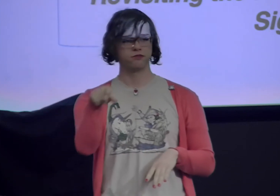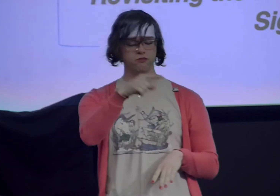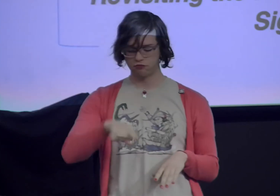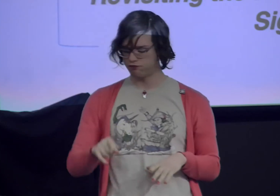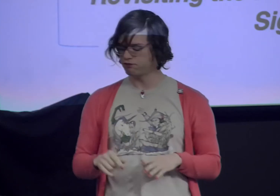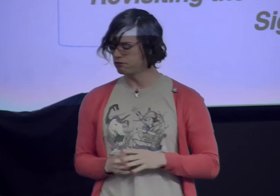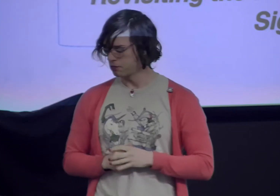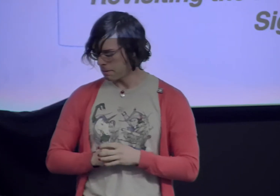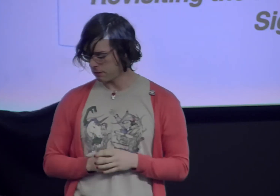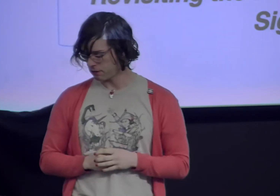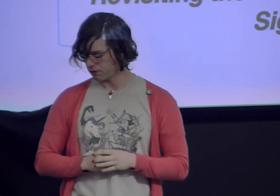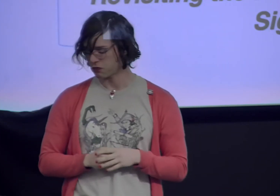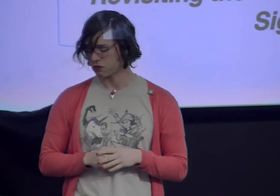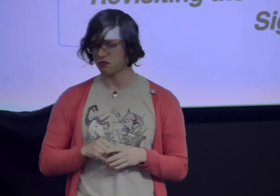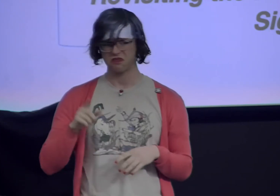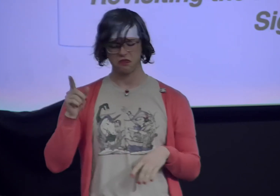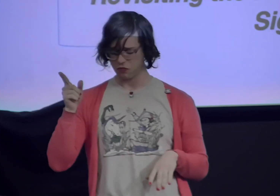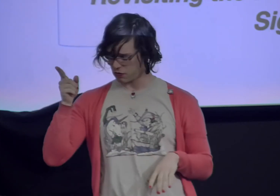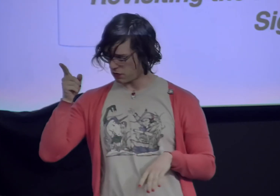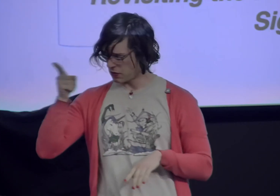linguistics department.